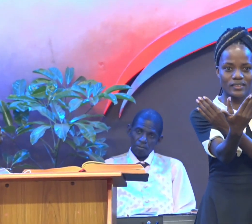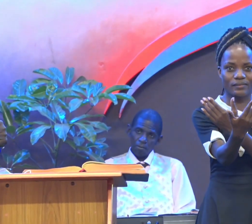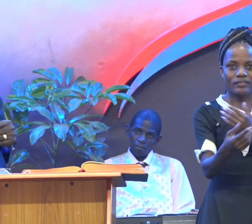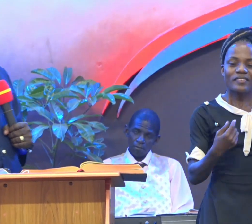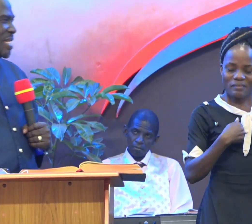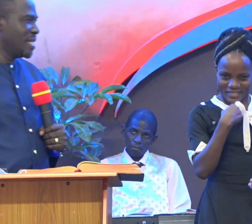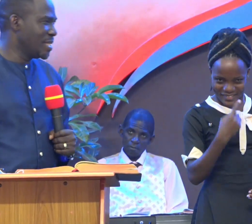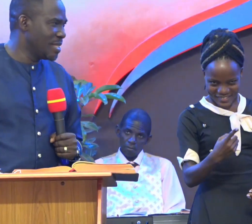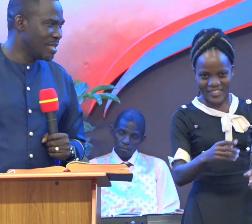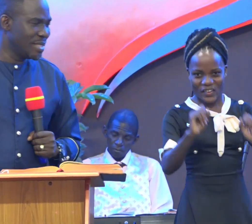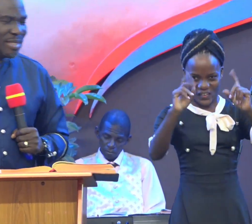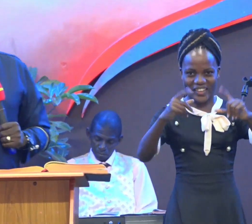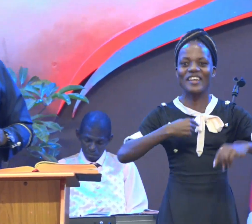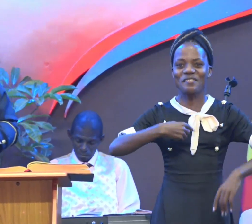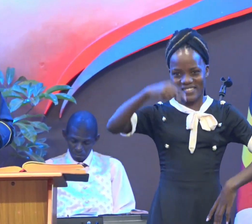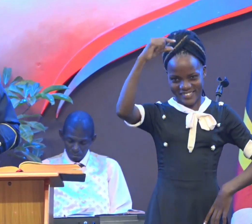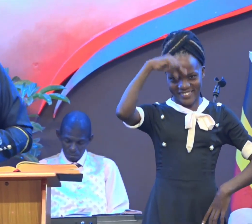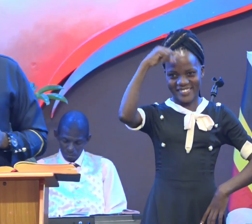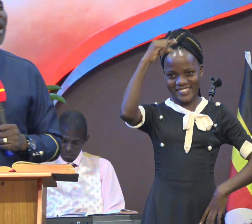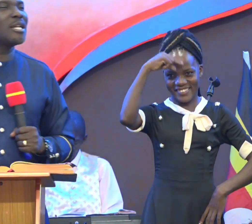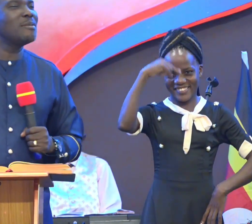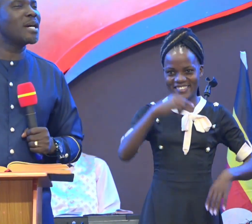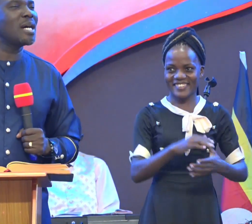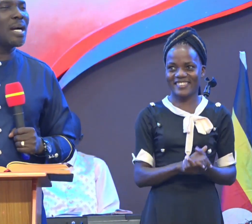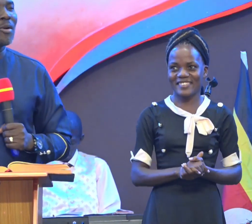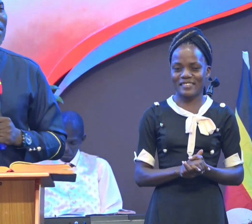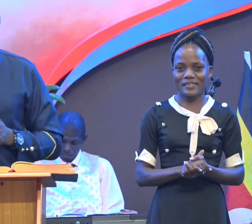morning, I said, the wise one,